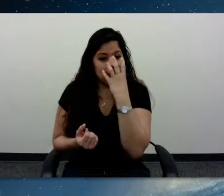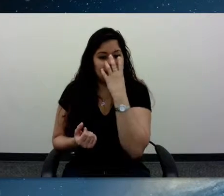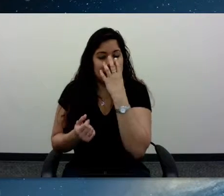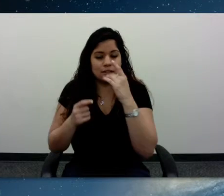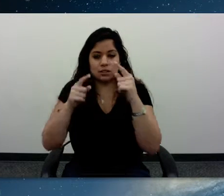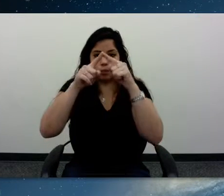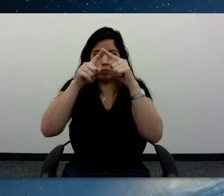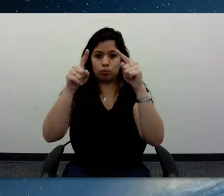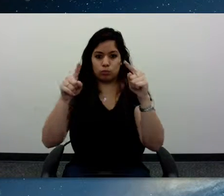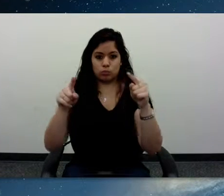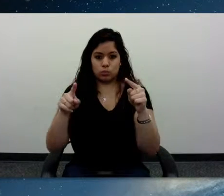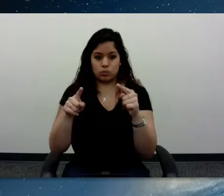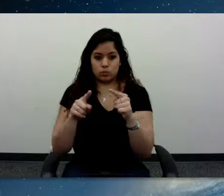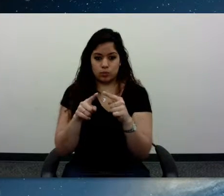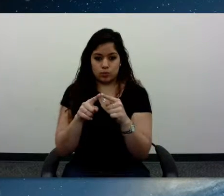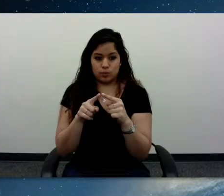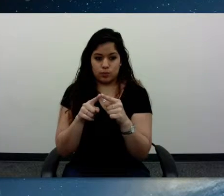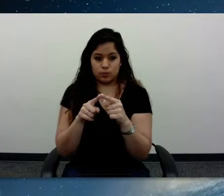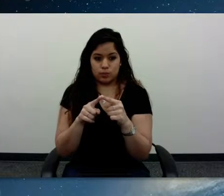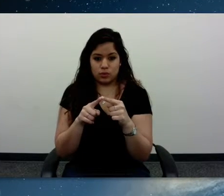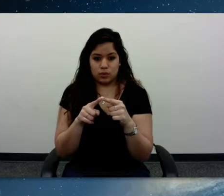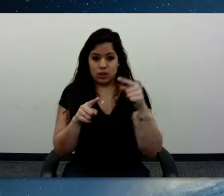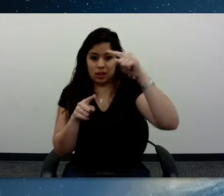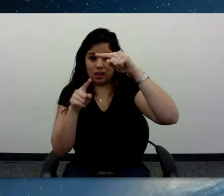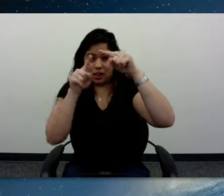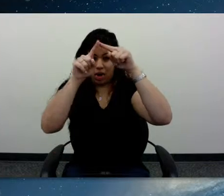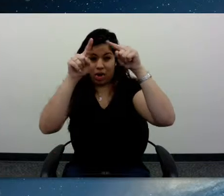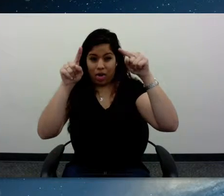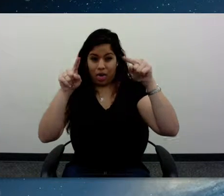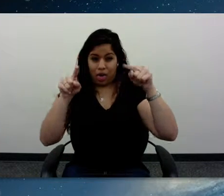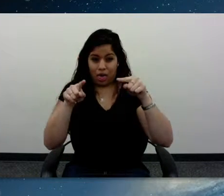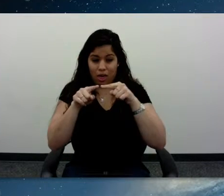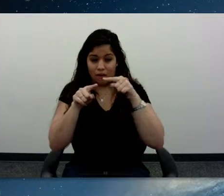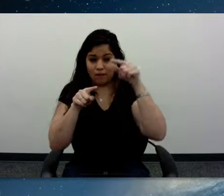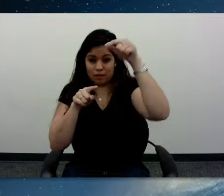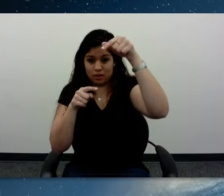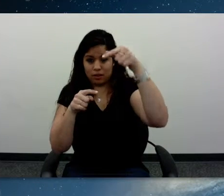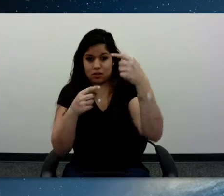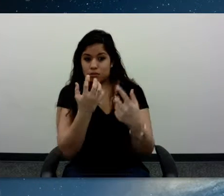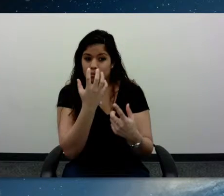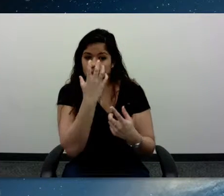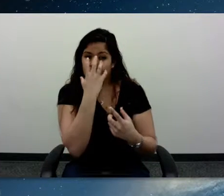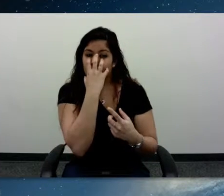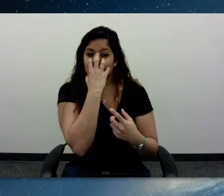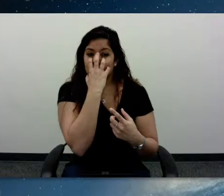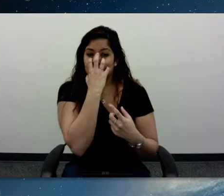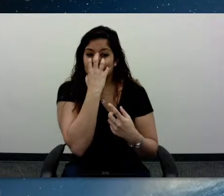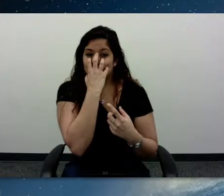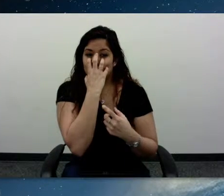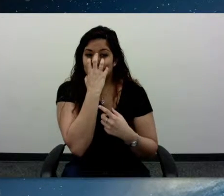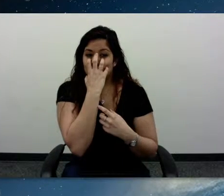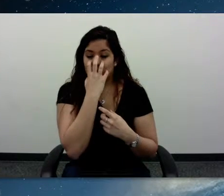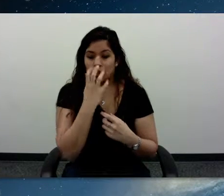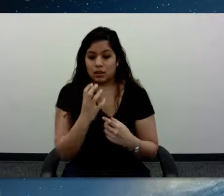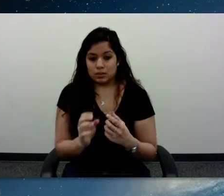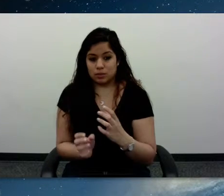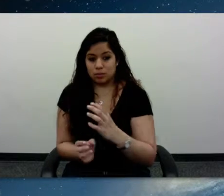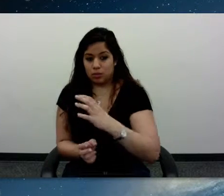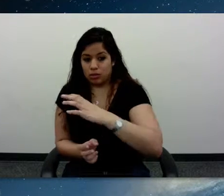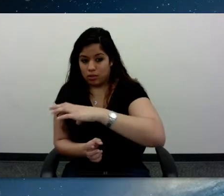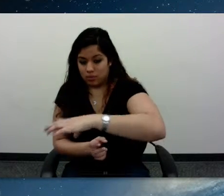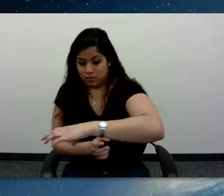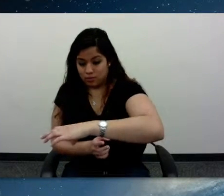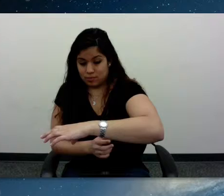nice and they'll even say nose at the top. That goes over the nose, around the mouth. Make